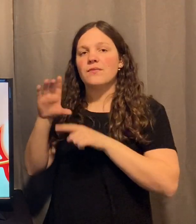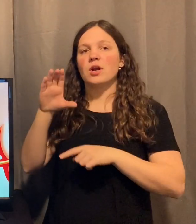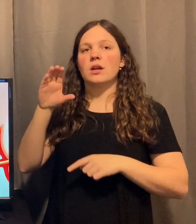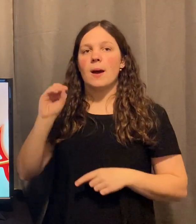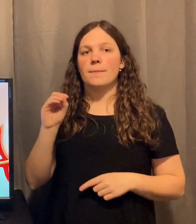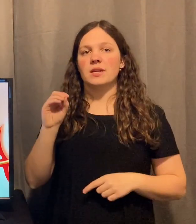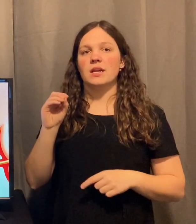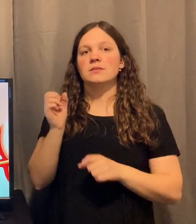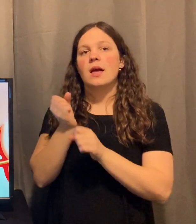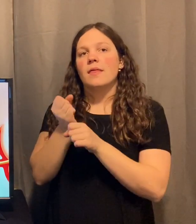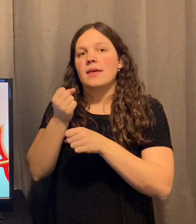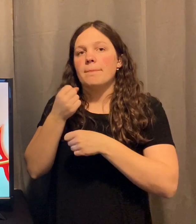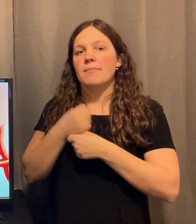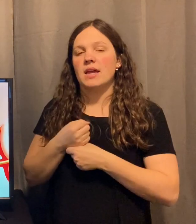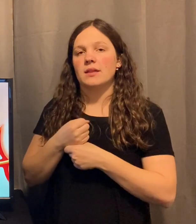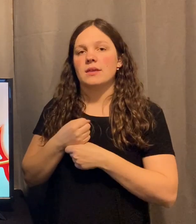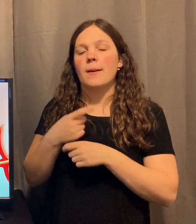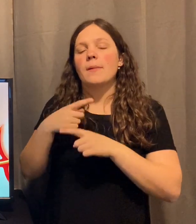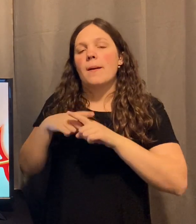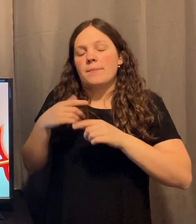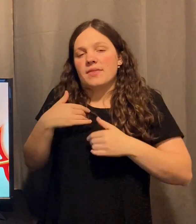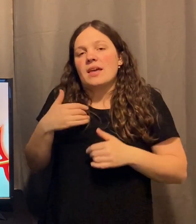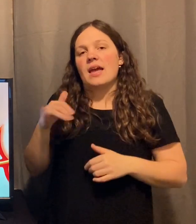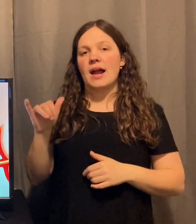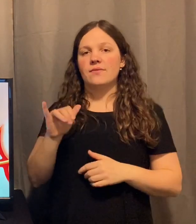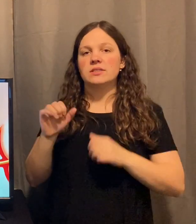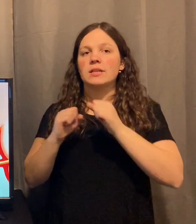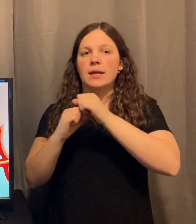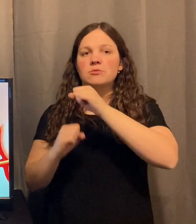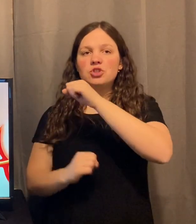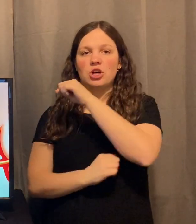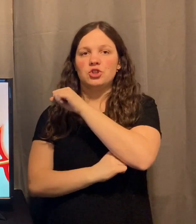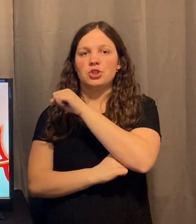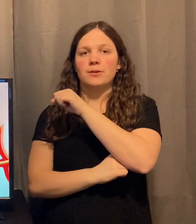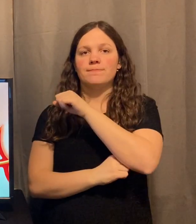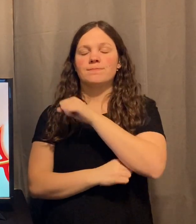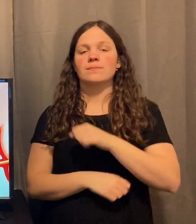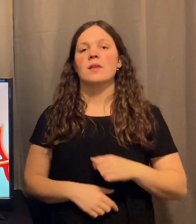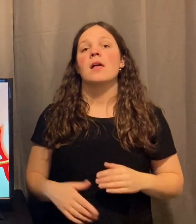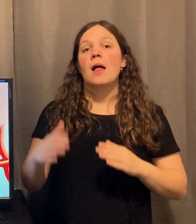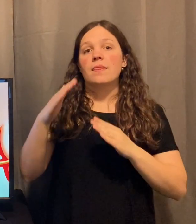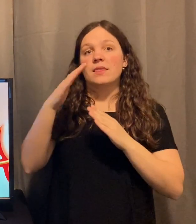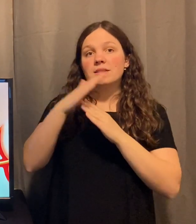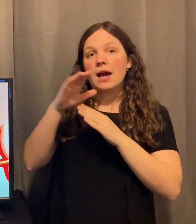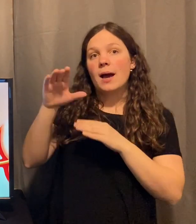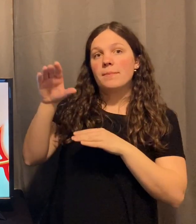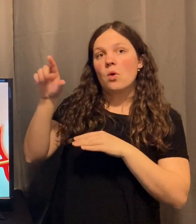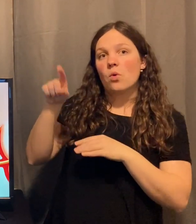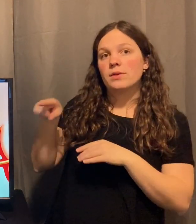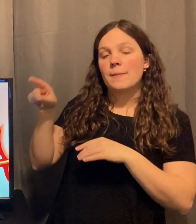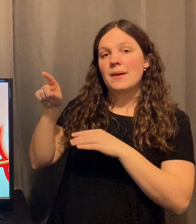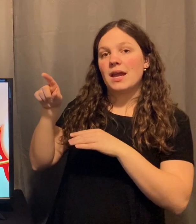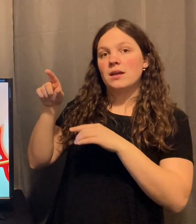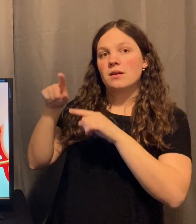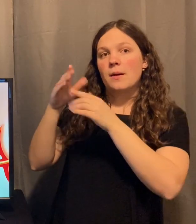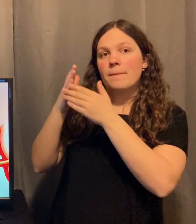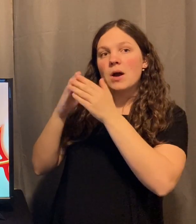different companies that make them, but they have the same structure. The top or the main